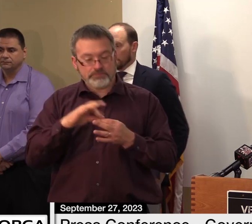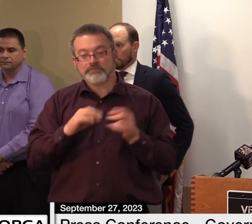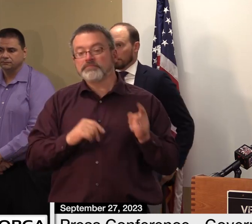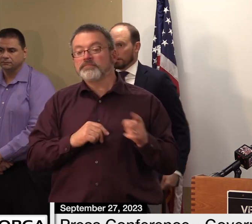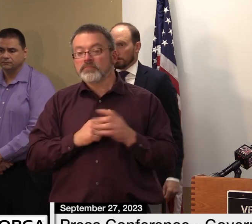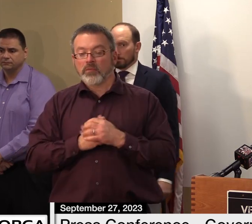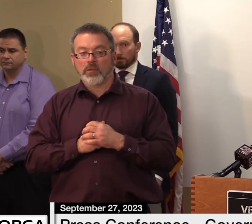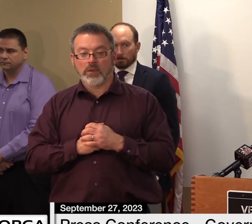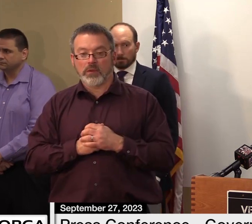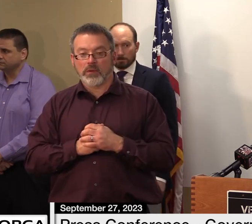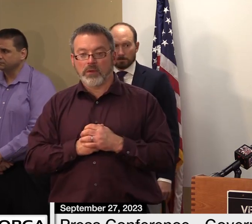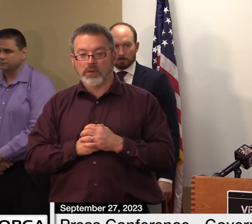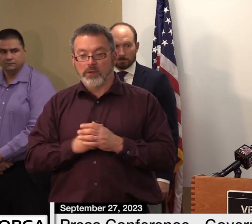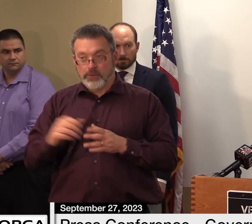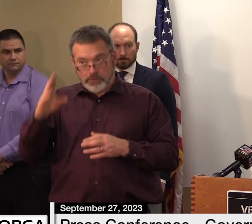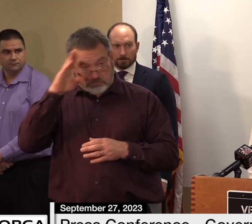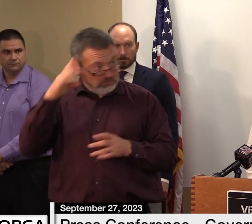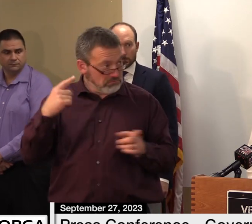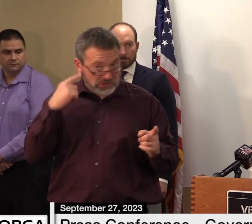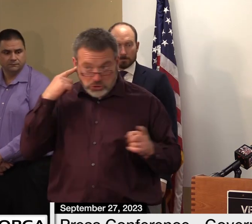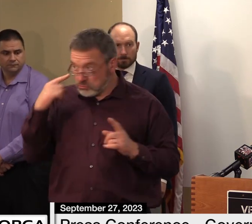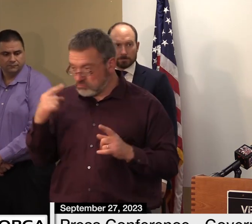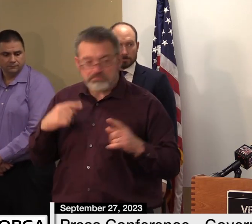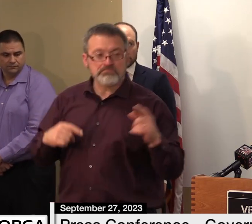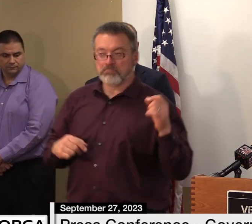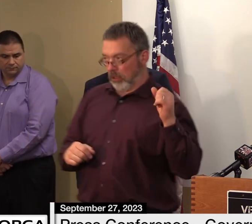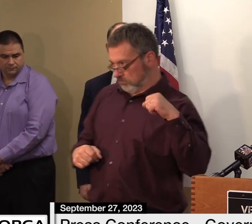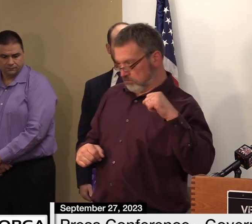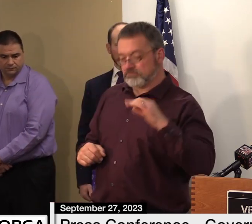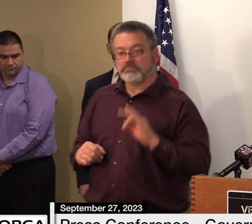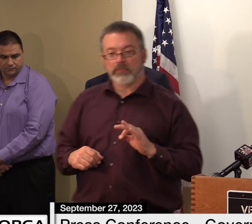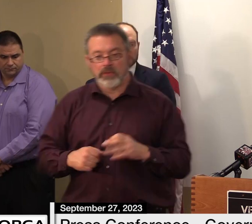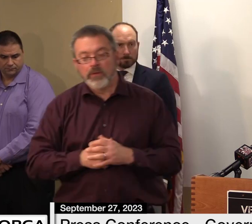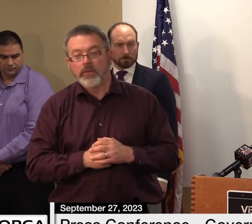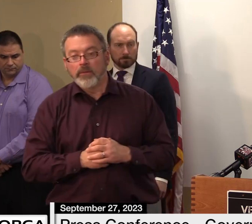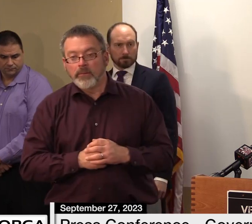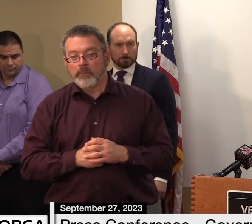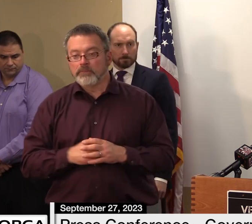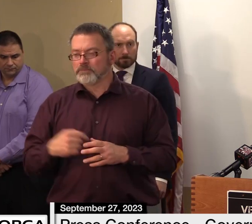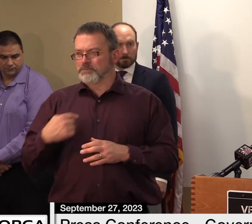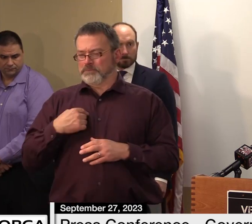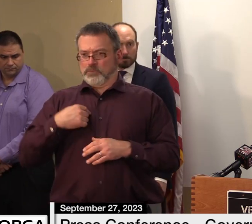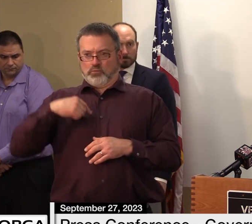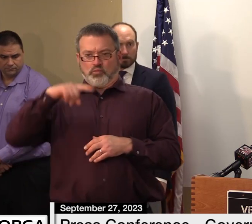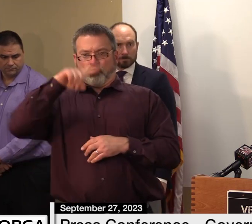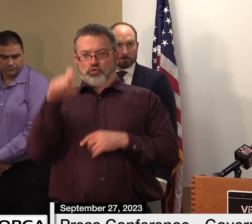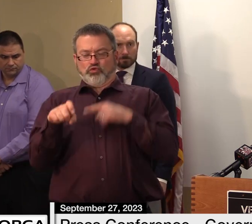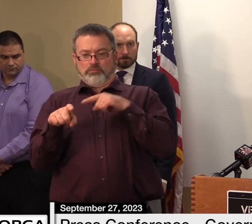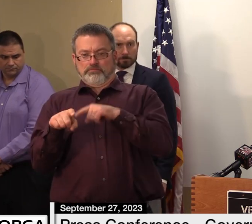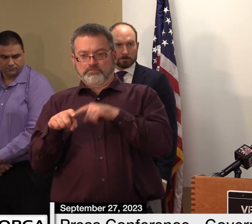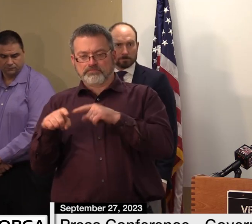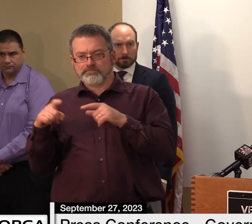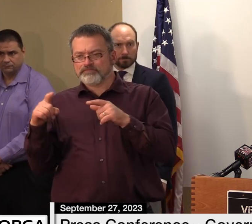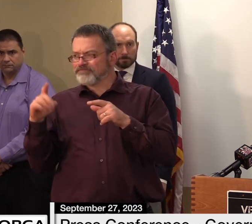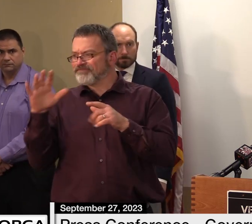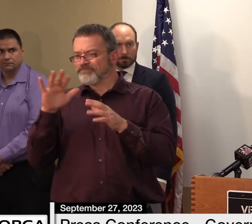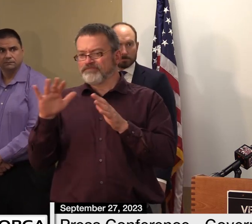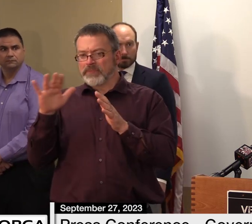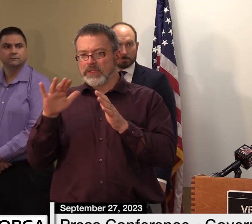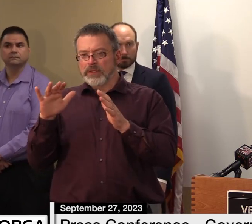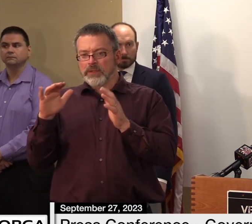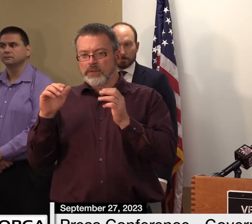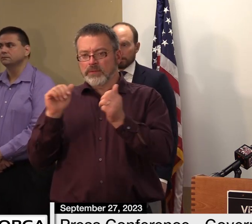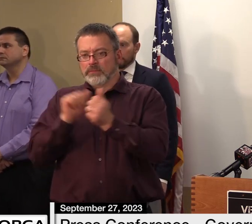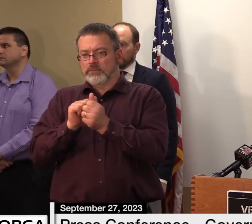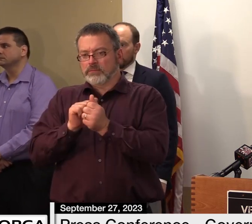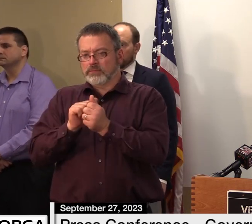Yeah, hello, can you hear me? We can. Okay, my question actually is going to be for Anson Tebbets. I was